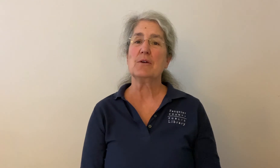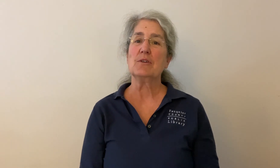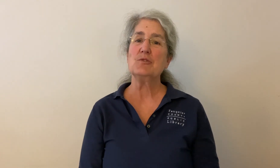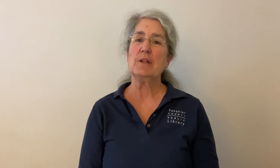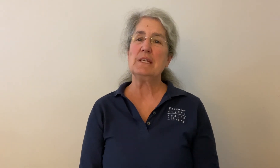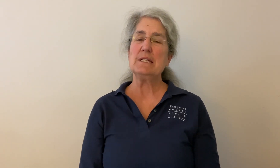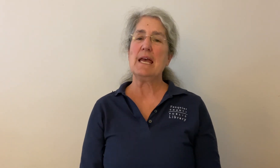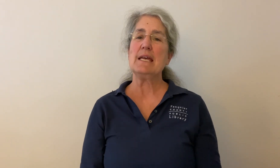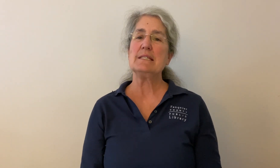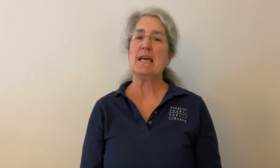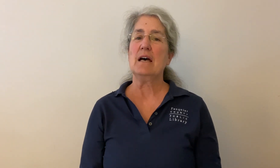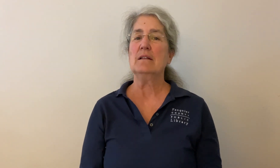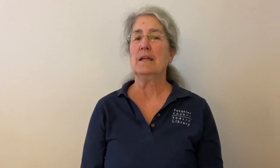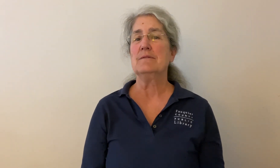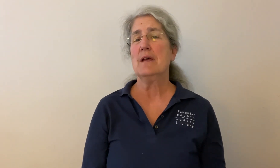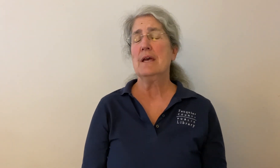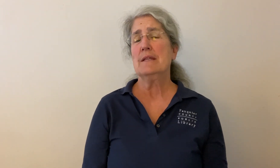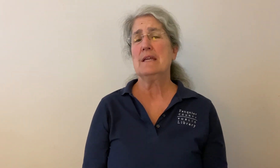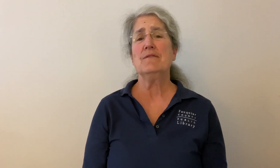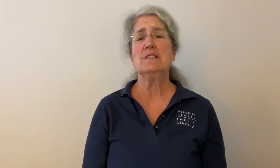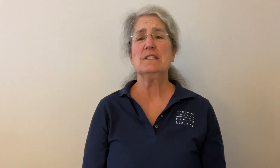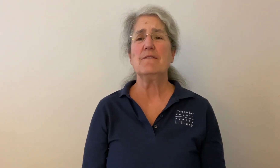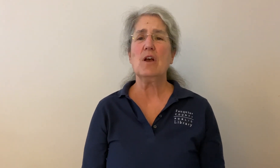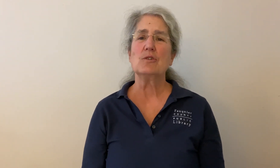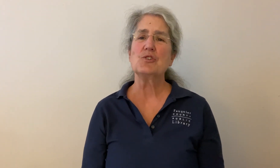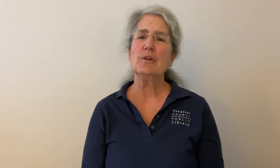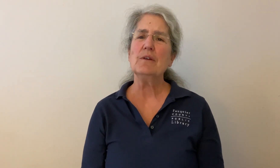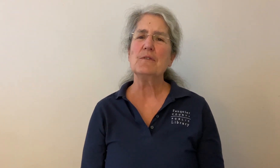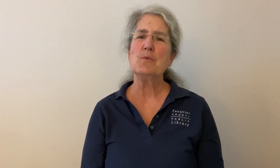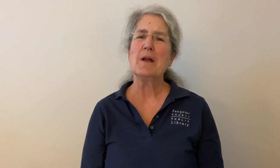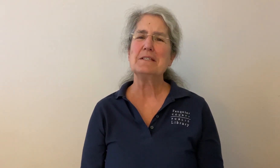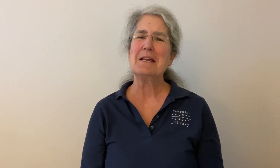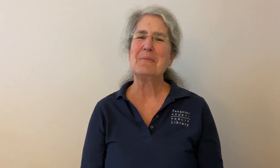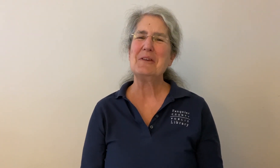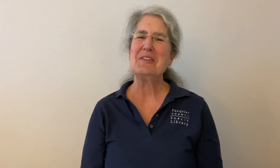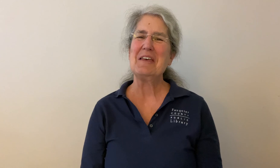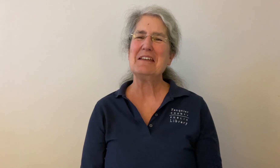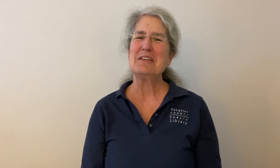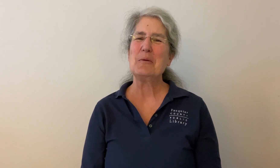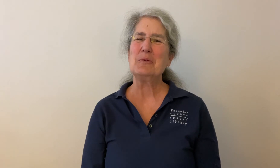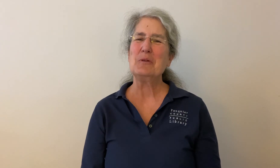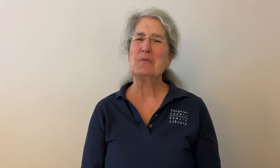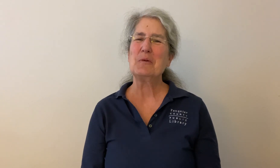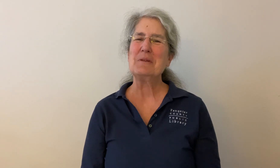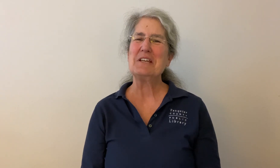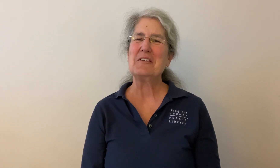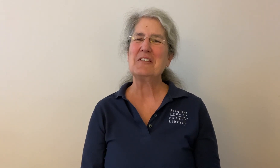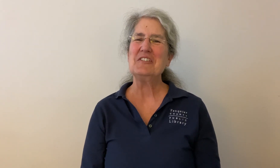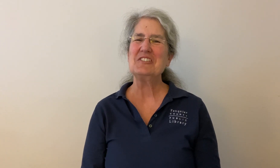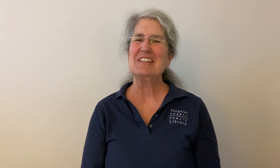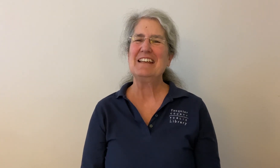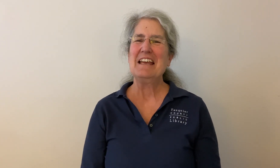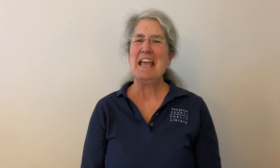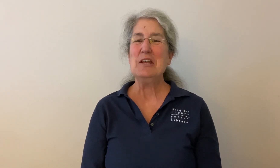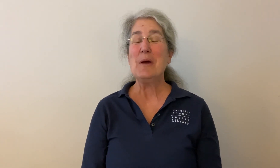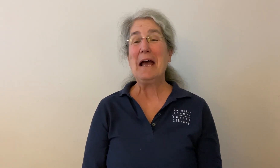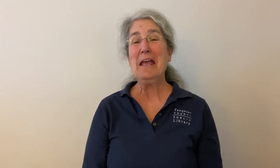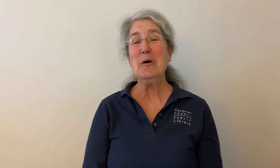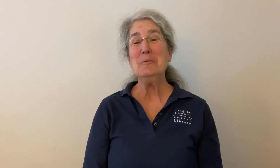materials related to ASL and deafness and deaf culture if you want to take a peek at that to help you look for materials. Anyway, I hope to